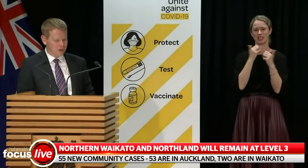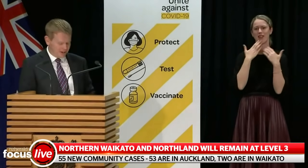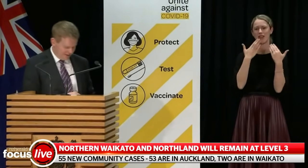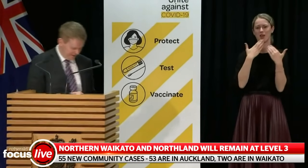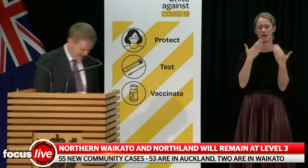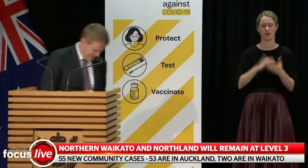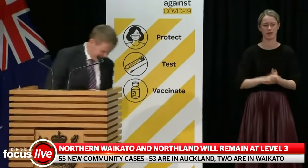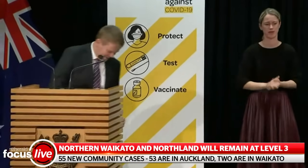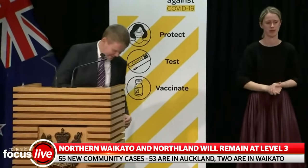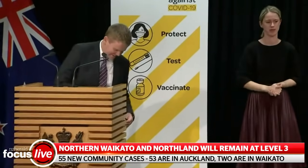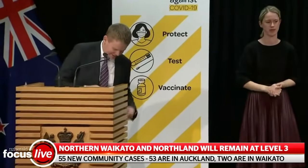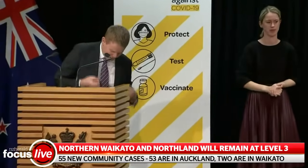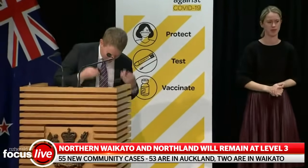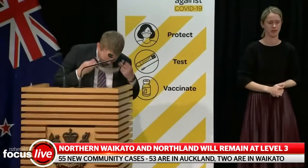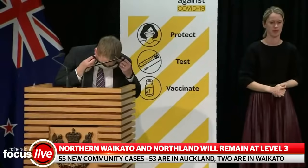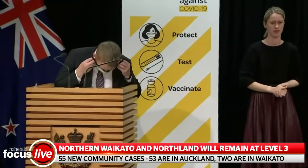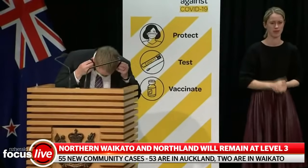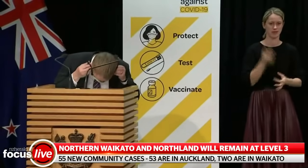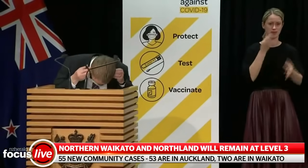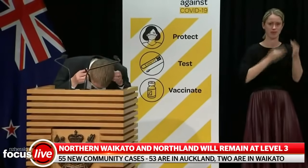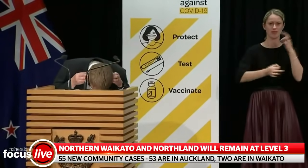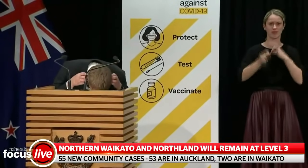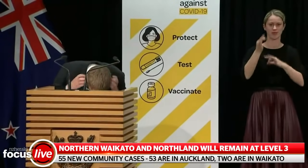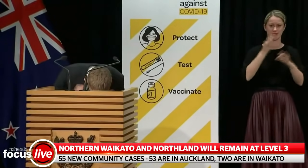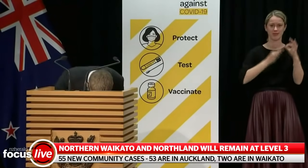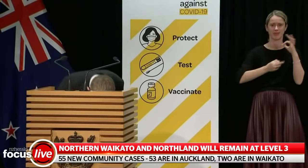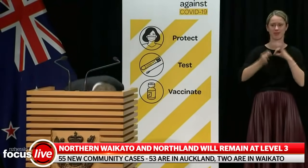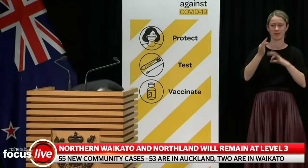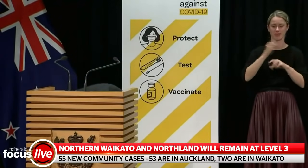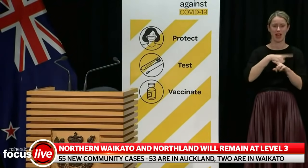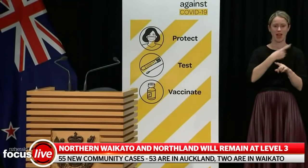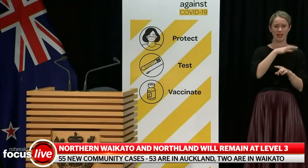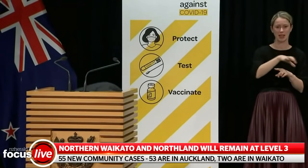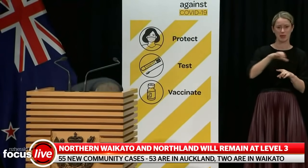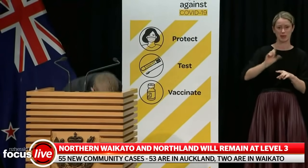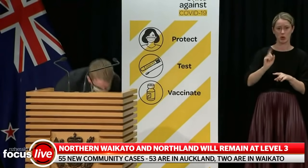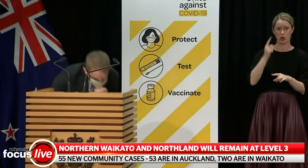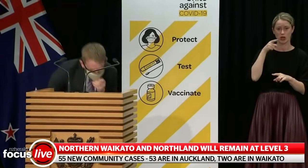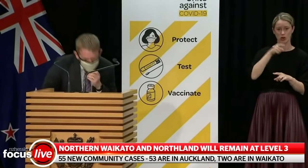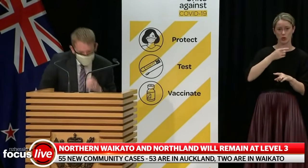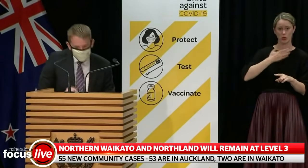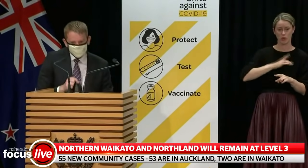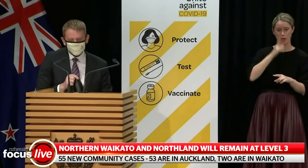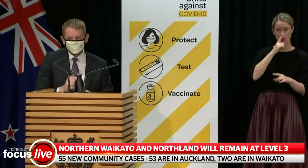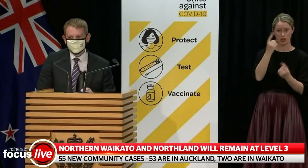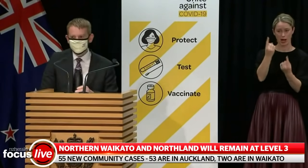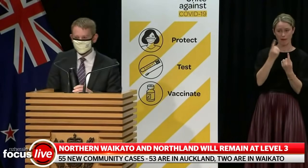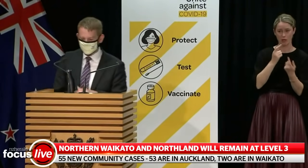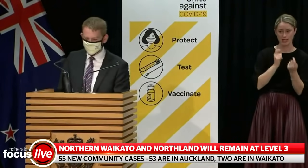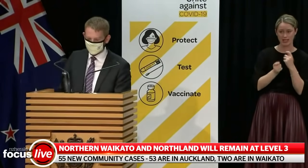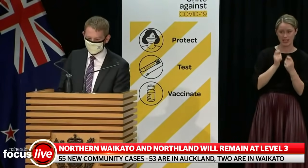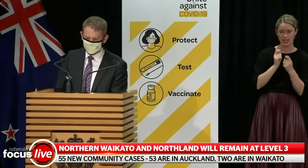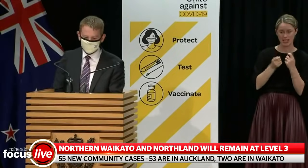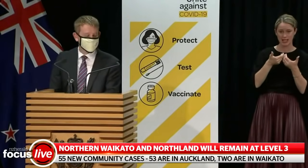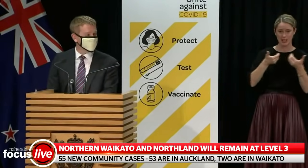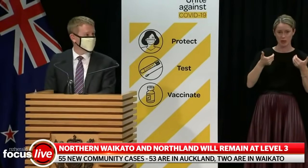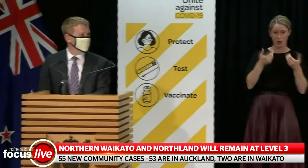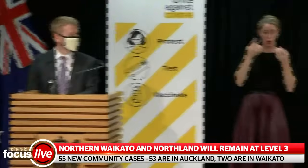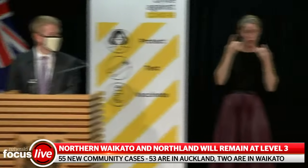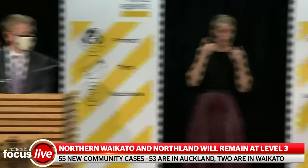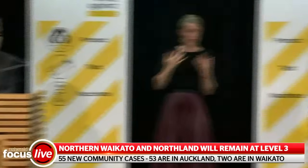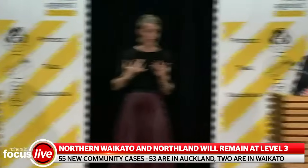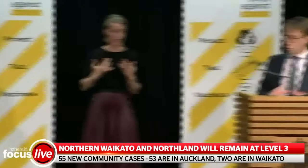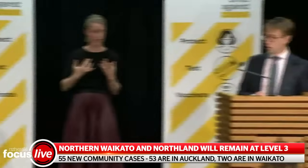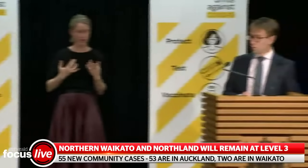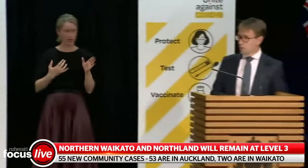very much, everybody. Is there any other suburbs in Auckland that you think people come forward to get tested in outside of the